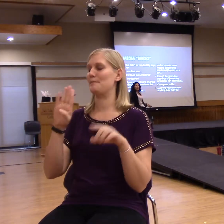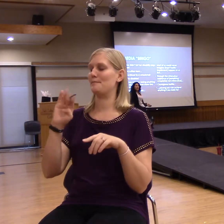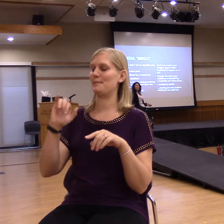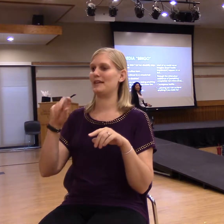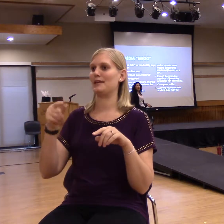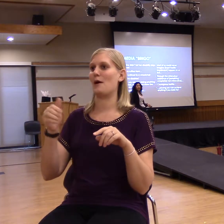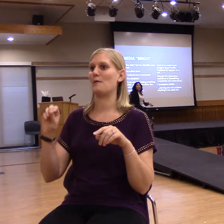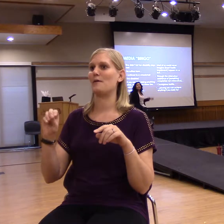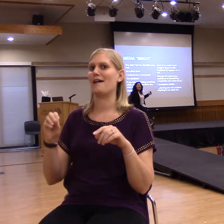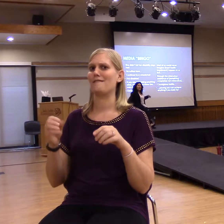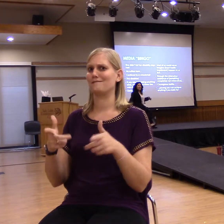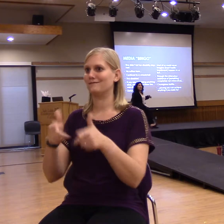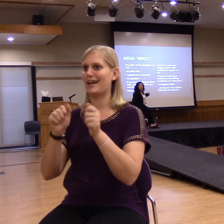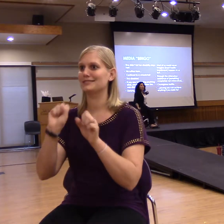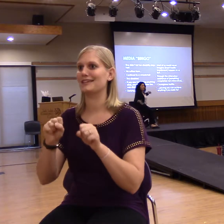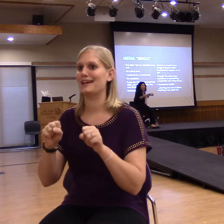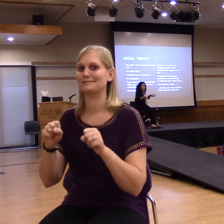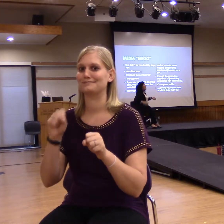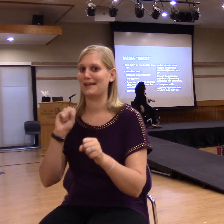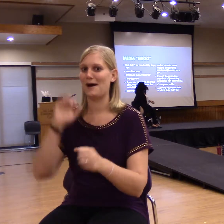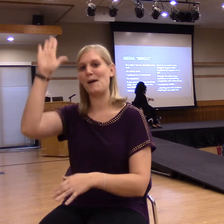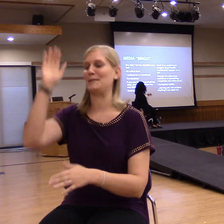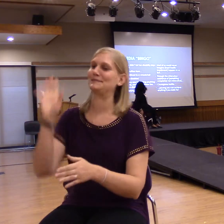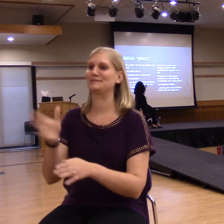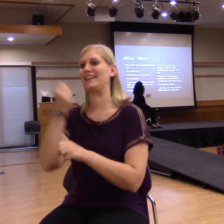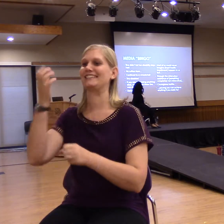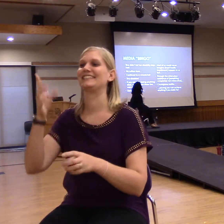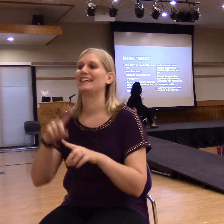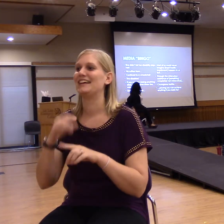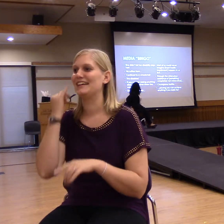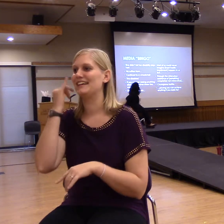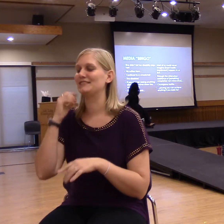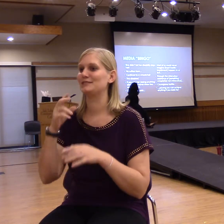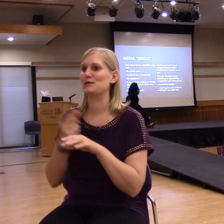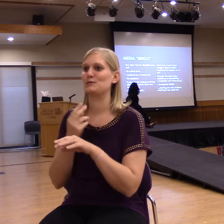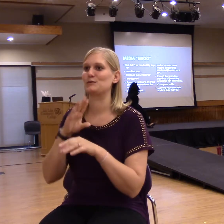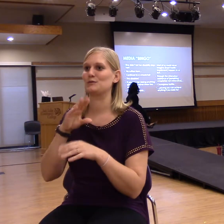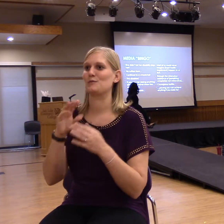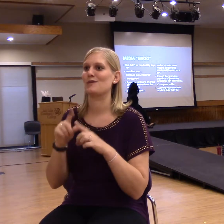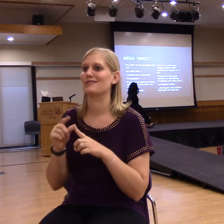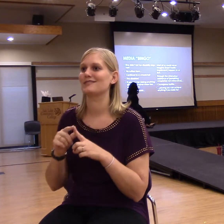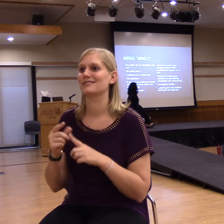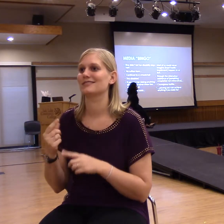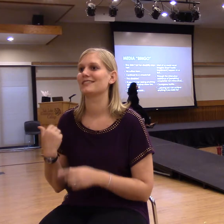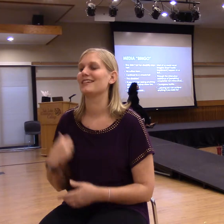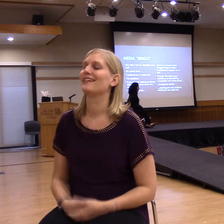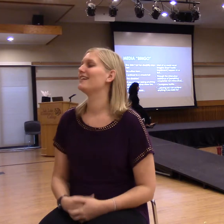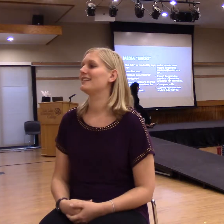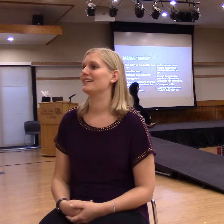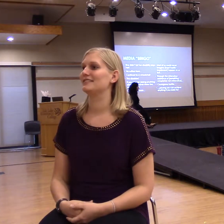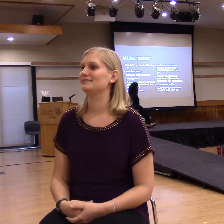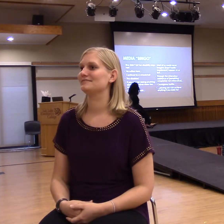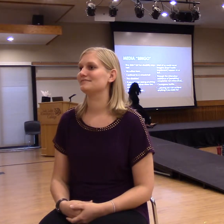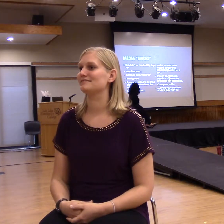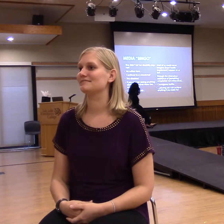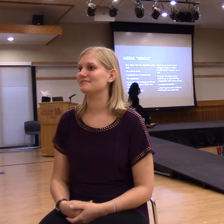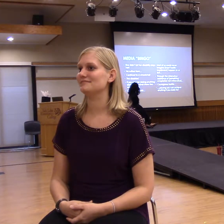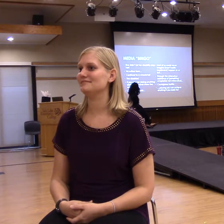could you get a bingo if you were really paying attention? She didn't let her disability stop her. He suffers from